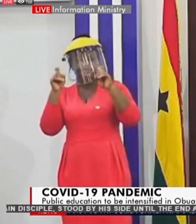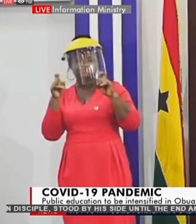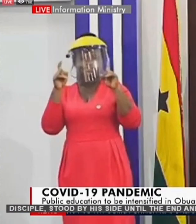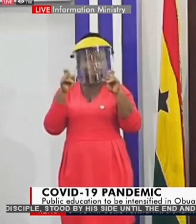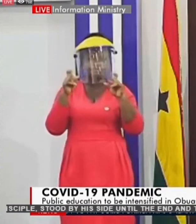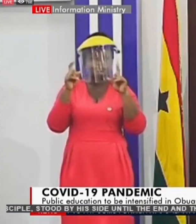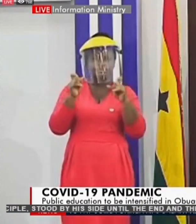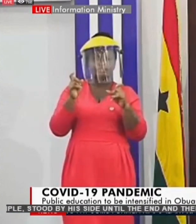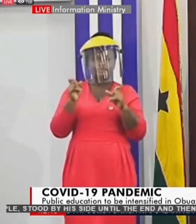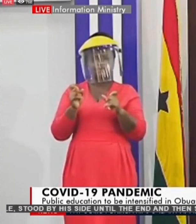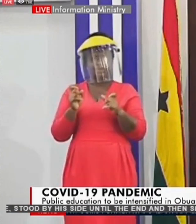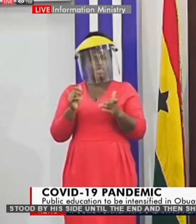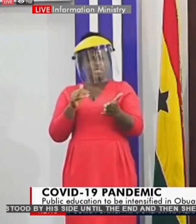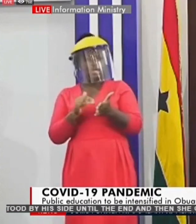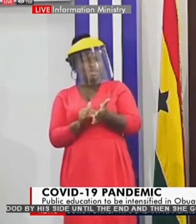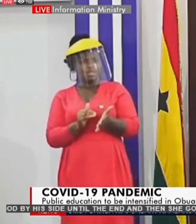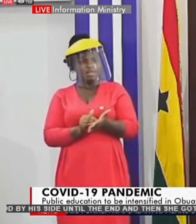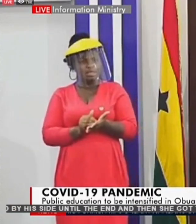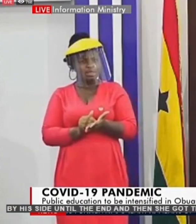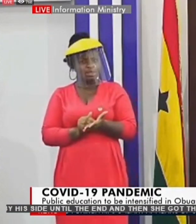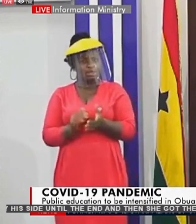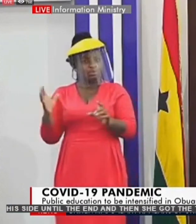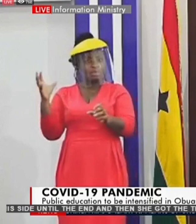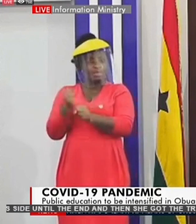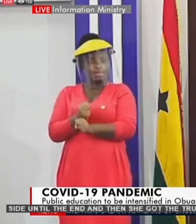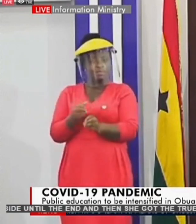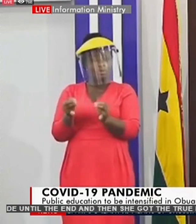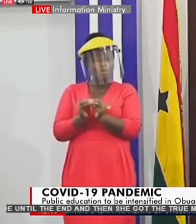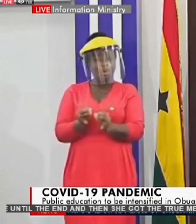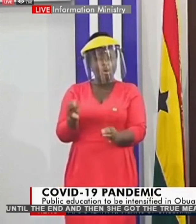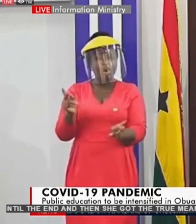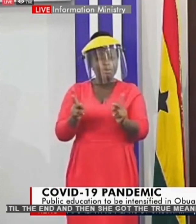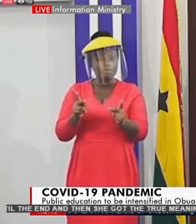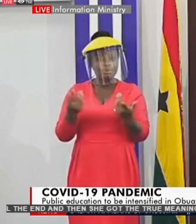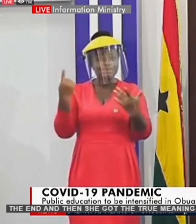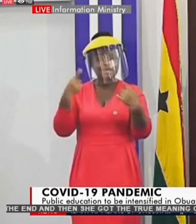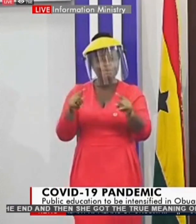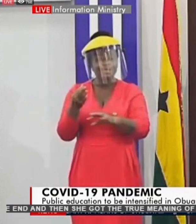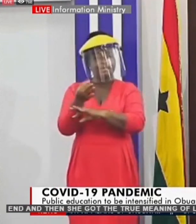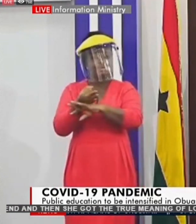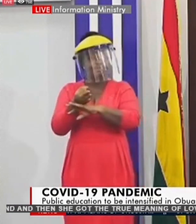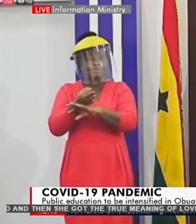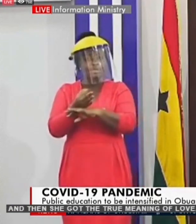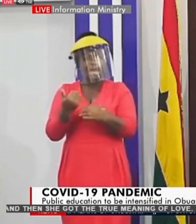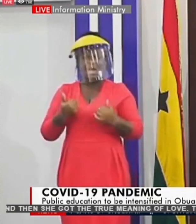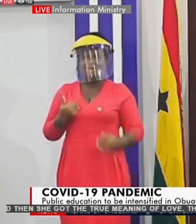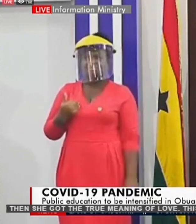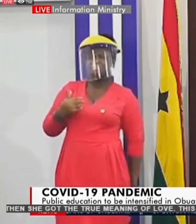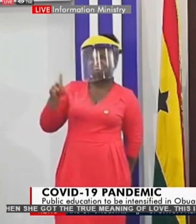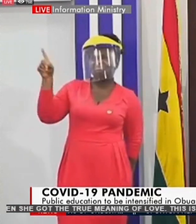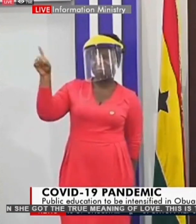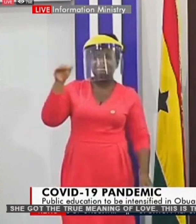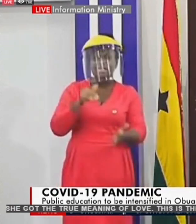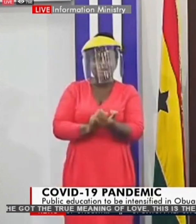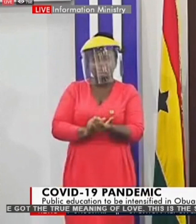done. And to get a broader view of what is happening in the factory, that has a population of 1,300.